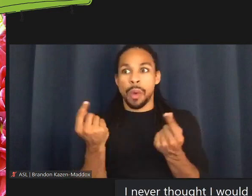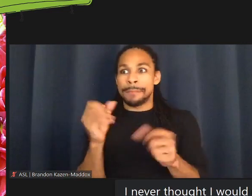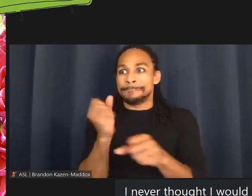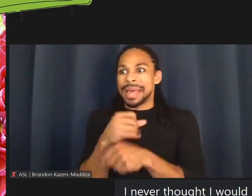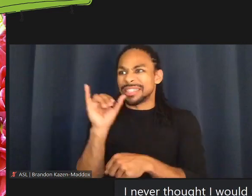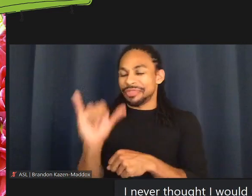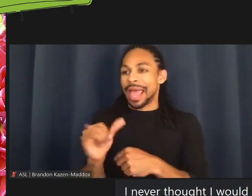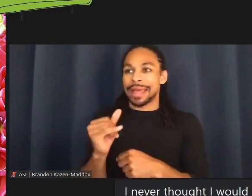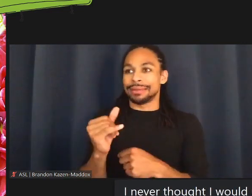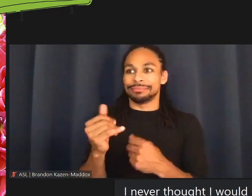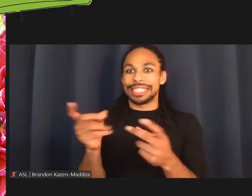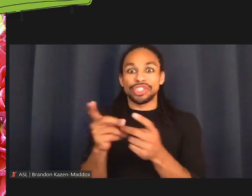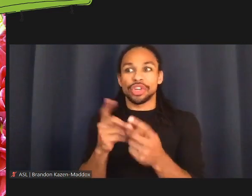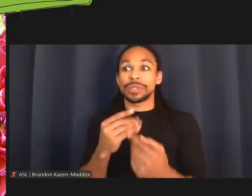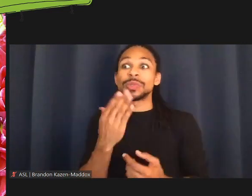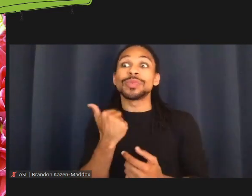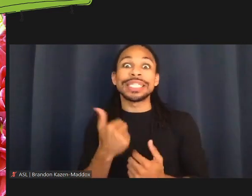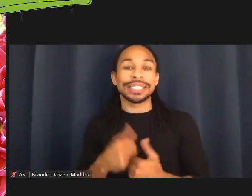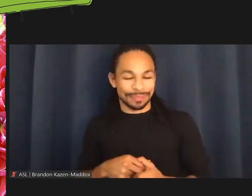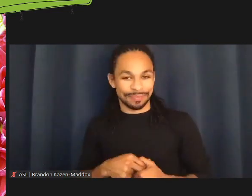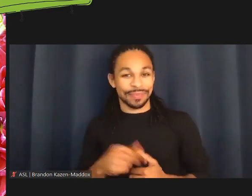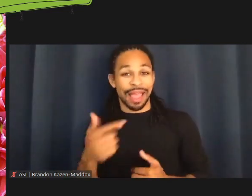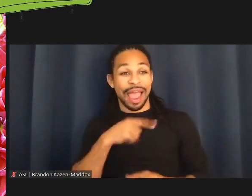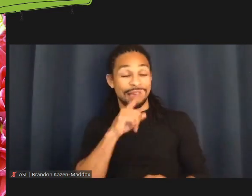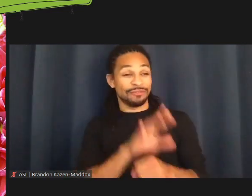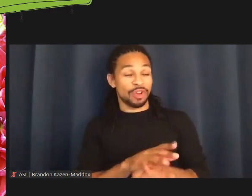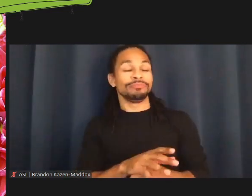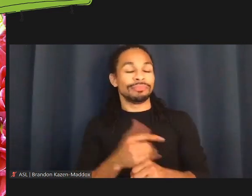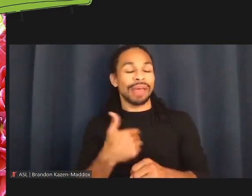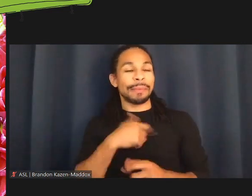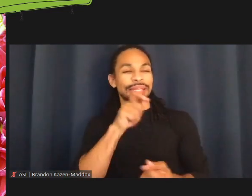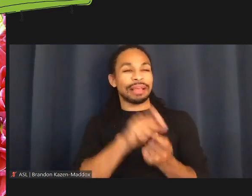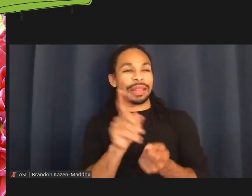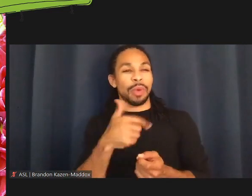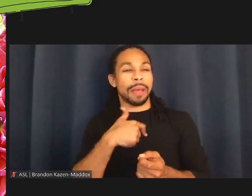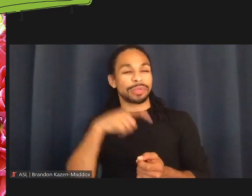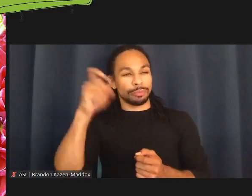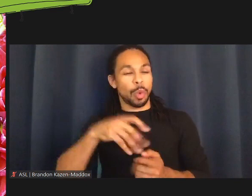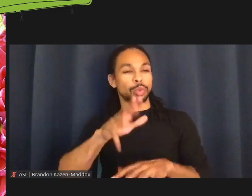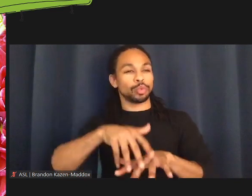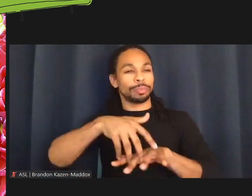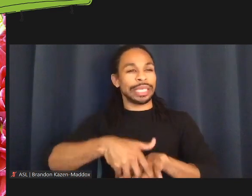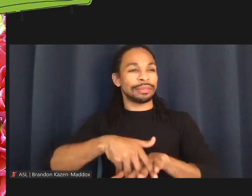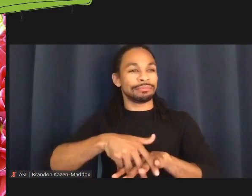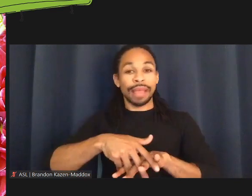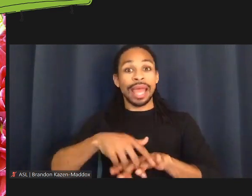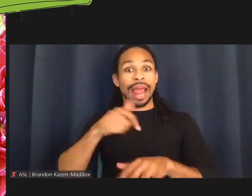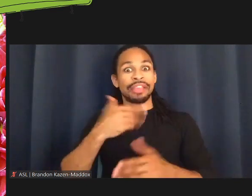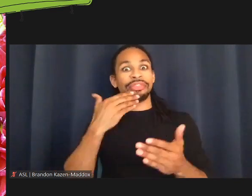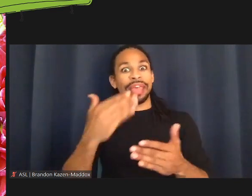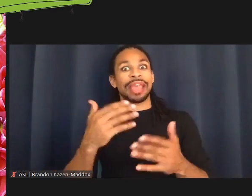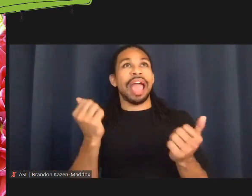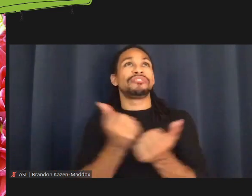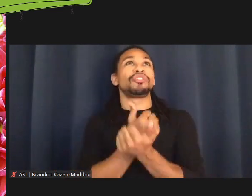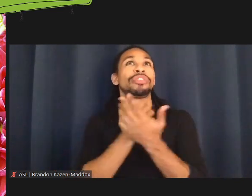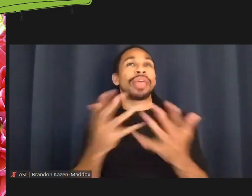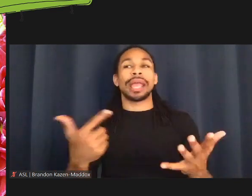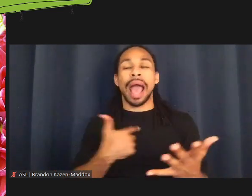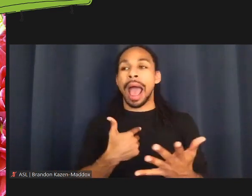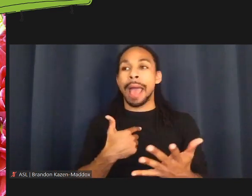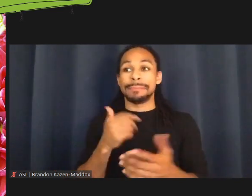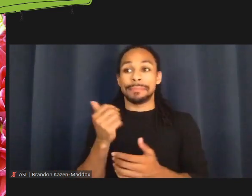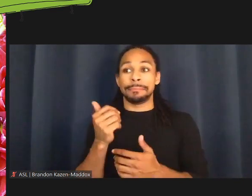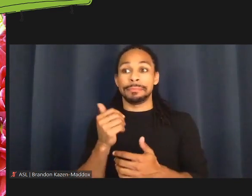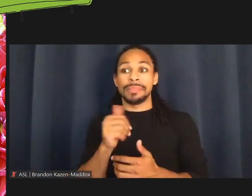I affirm I'm exactly where I'm supposed to be and think everything, I'm anything but